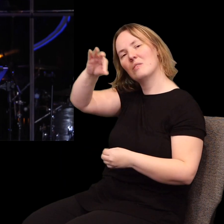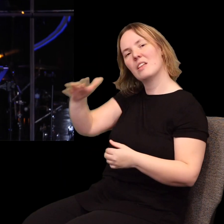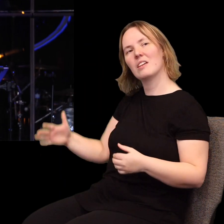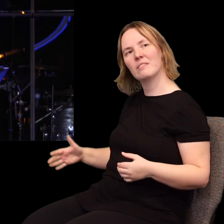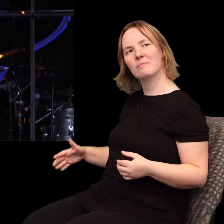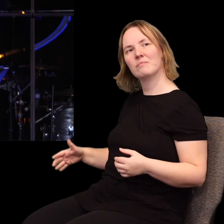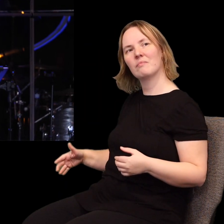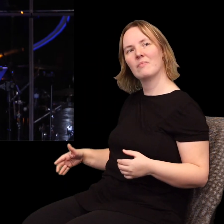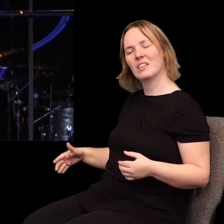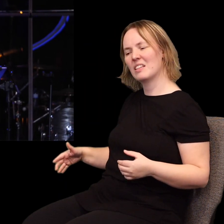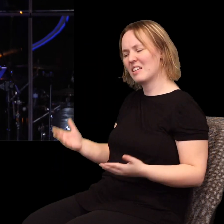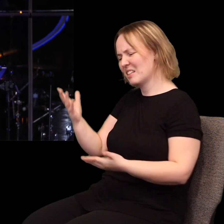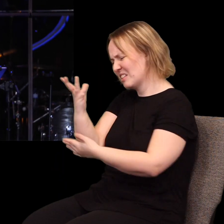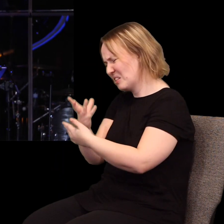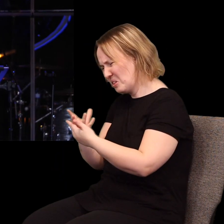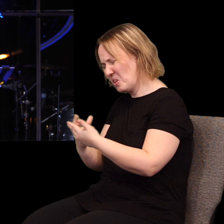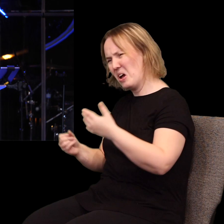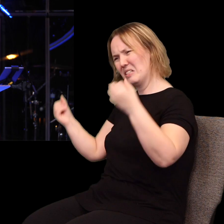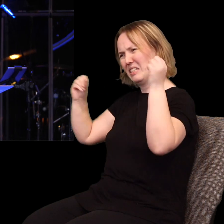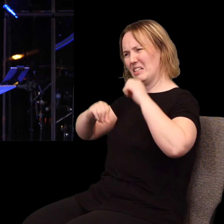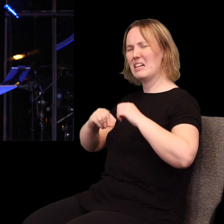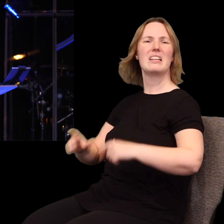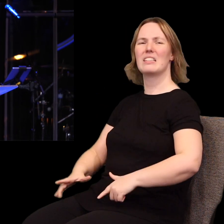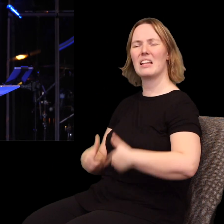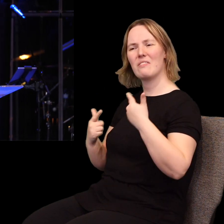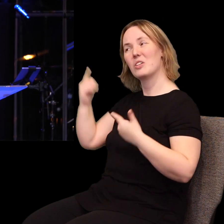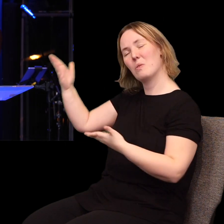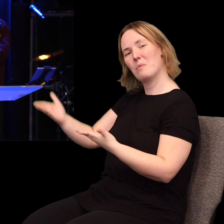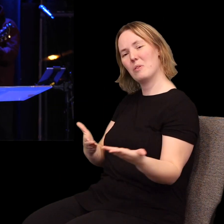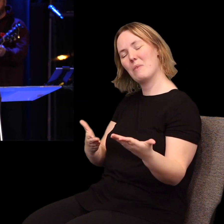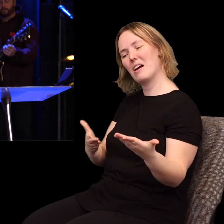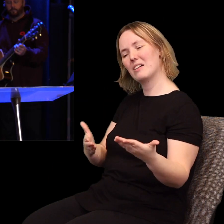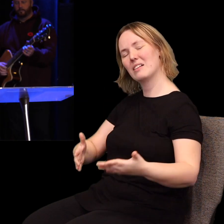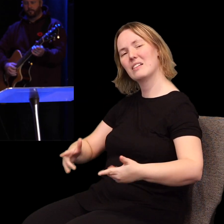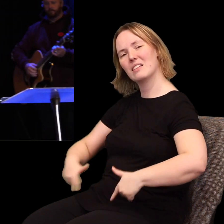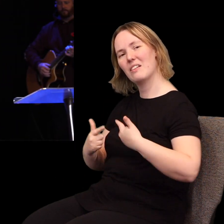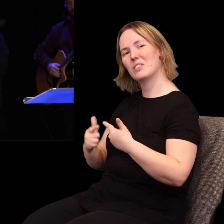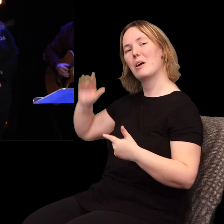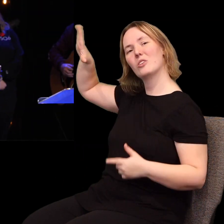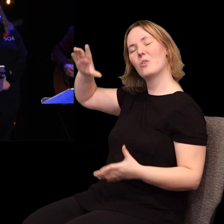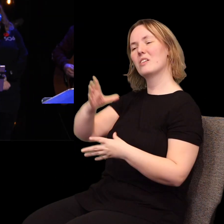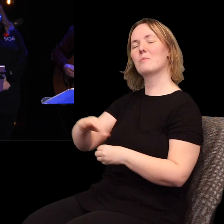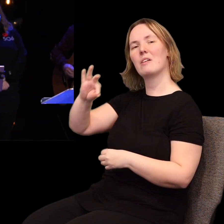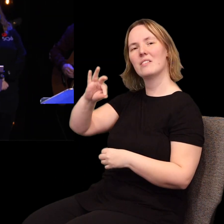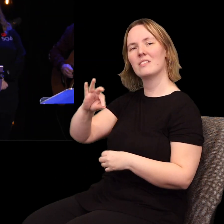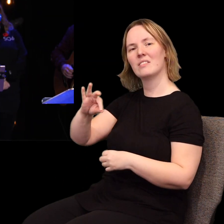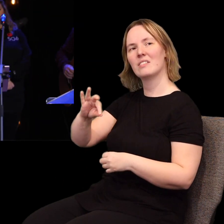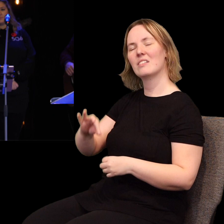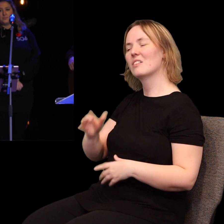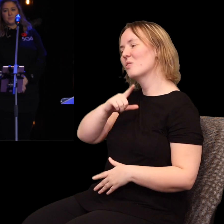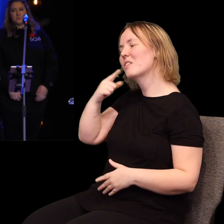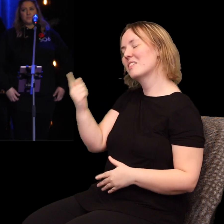Spirit in that thing that has lost its life that you want to bring back to life. It's by the Spirit. The